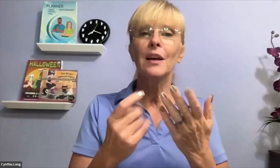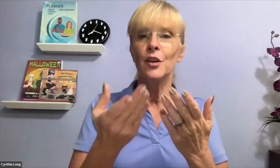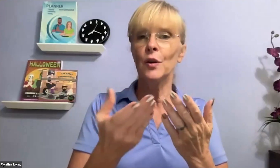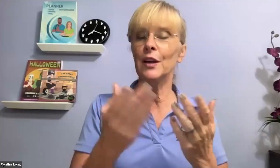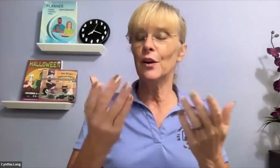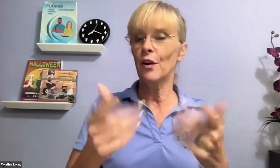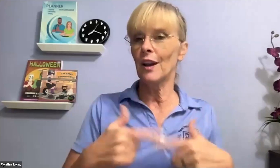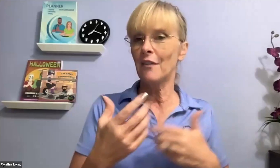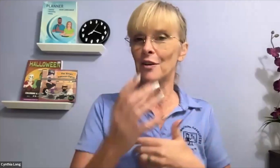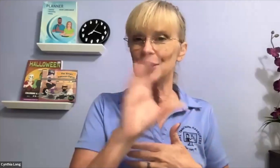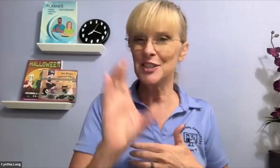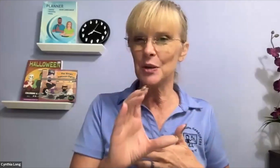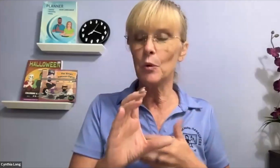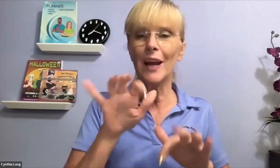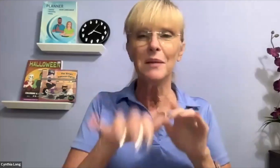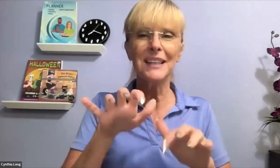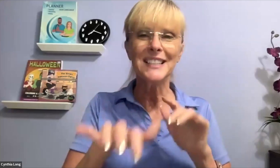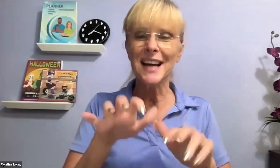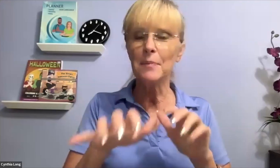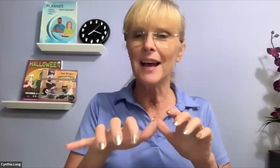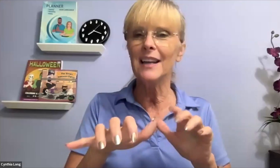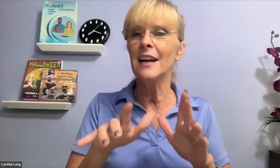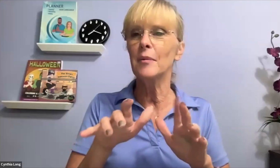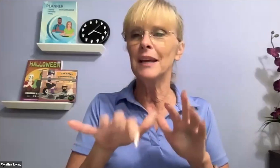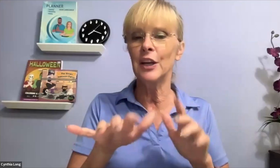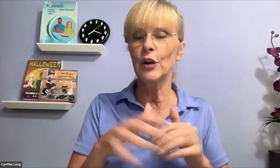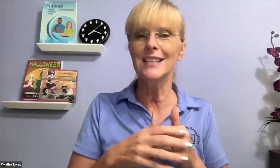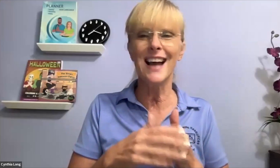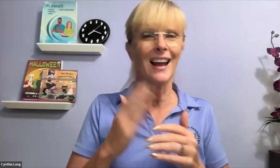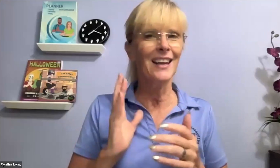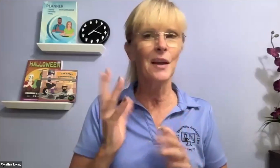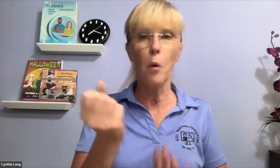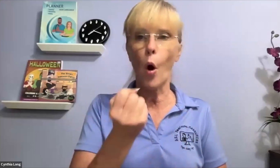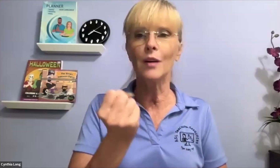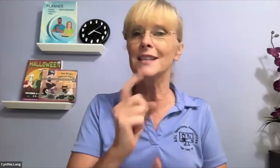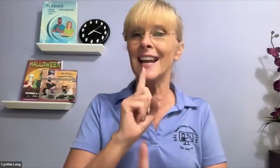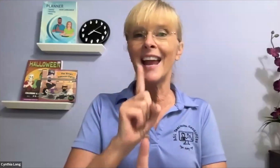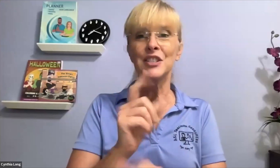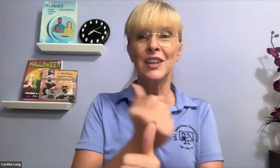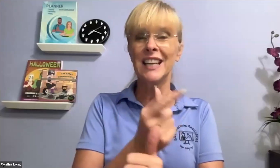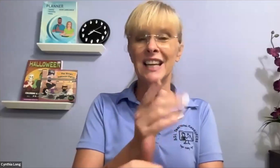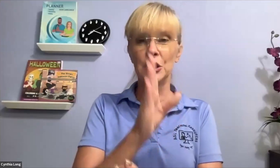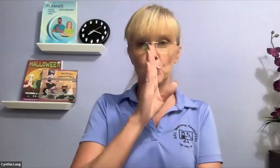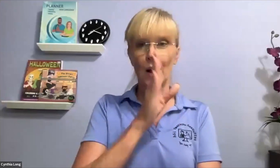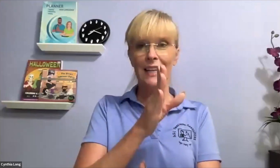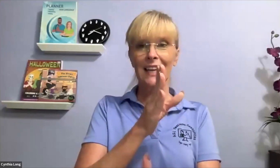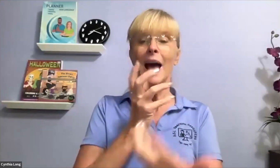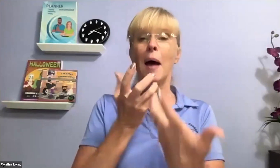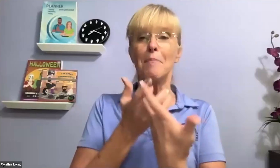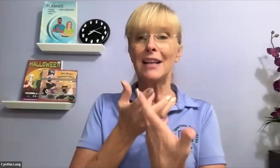you here are live on Zoom, go ahead and please type that here, because I can pause and answer anything directly